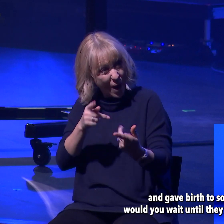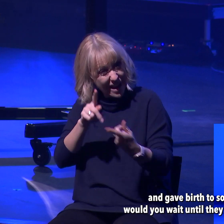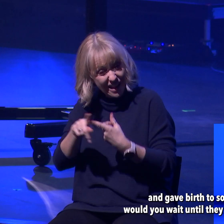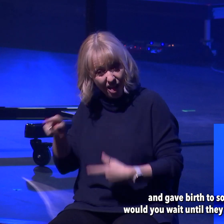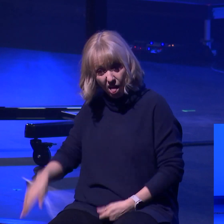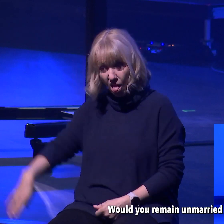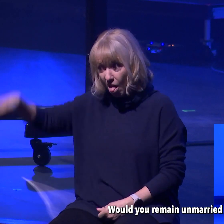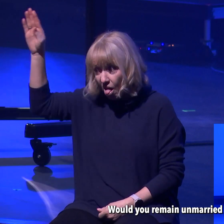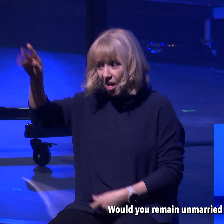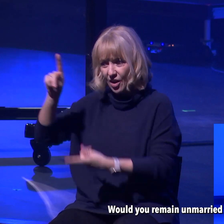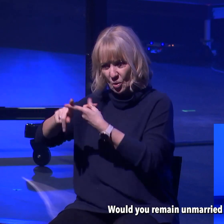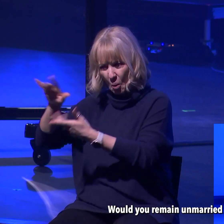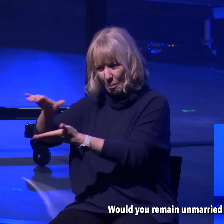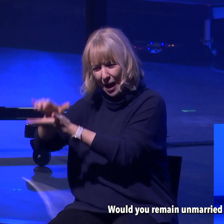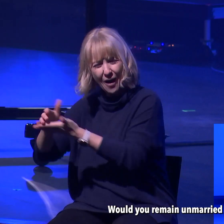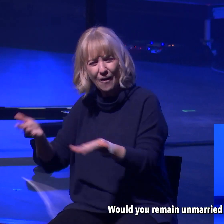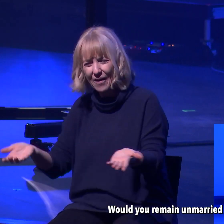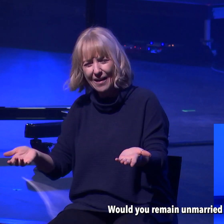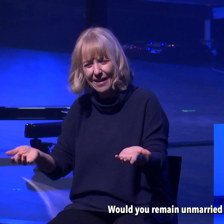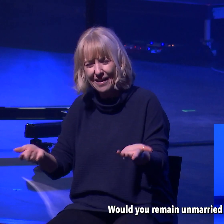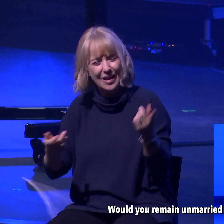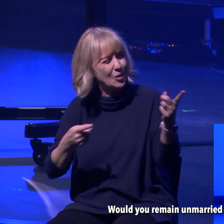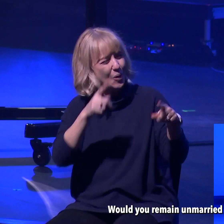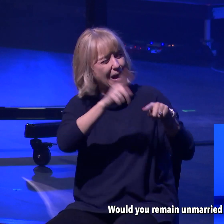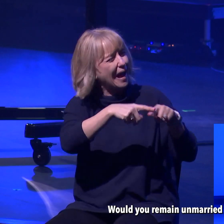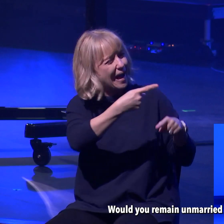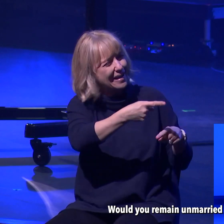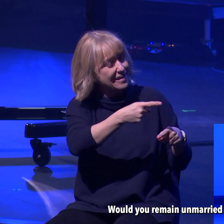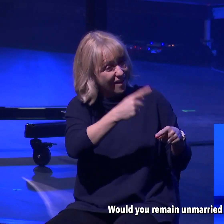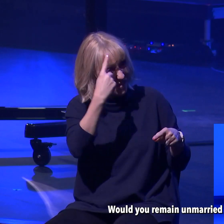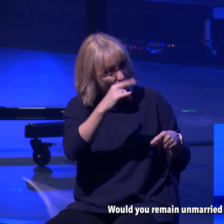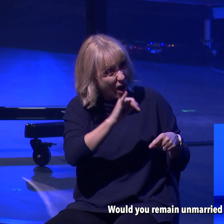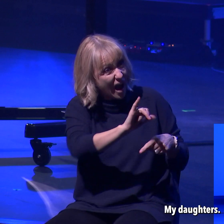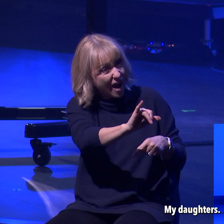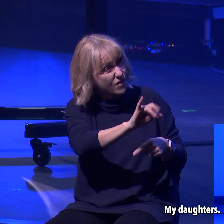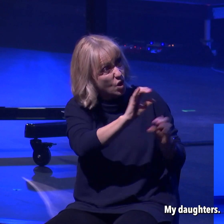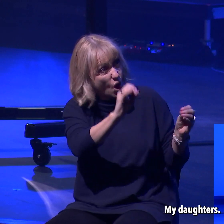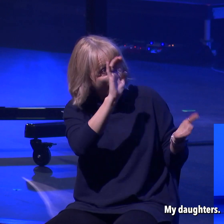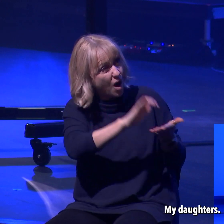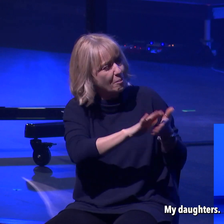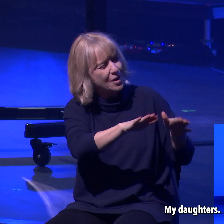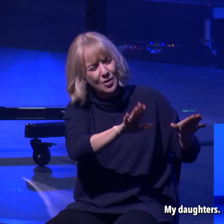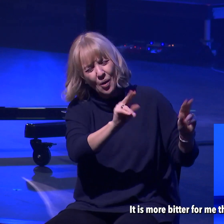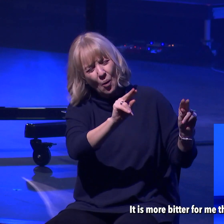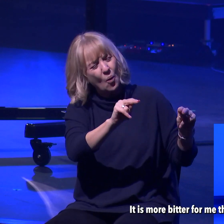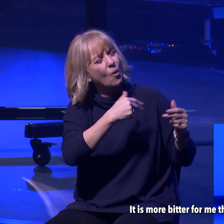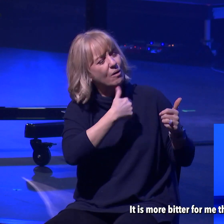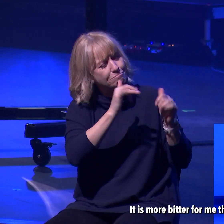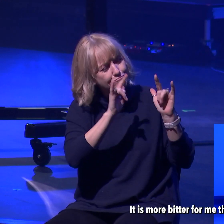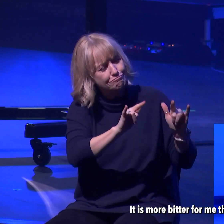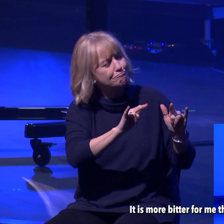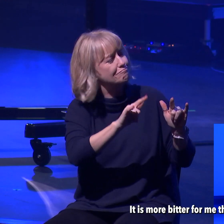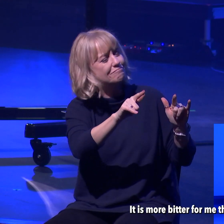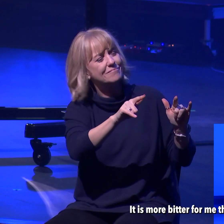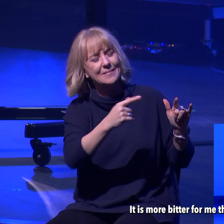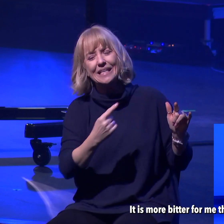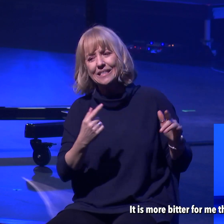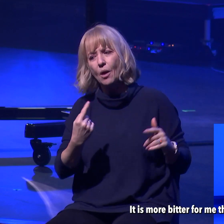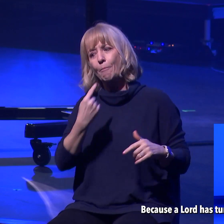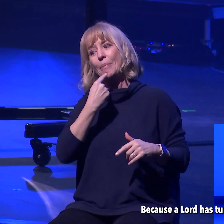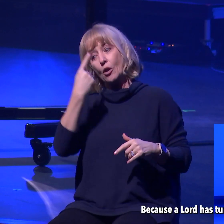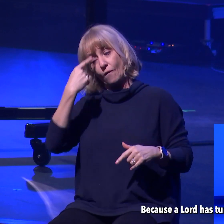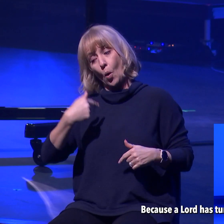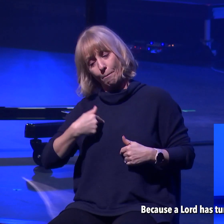grew up? Would you remain unmarried for them? No, my daughters. It is more bitter for me than